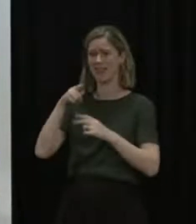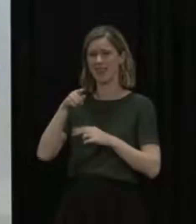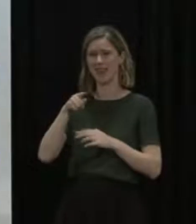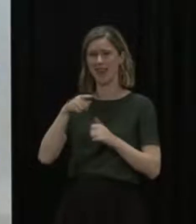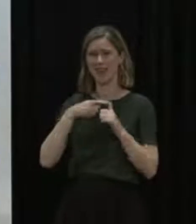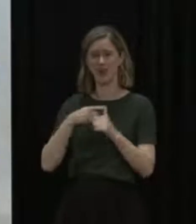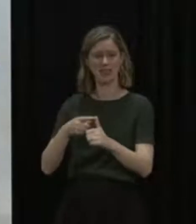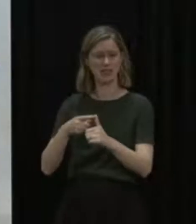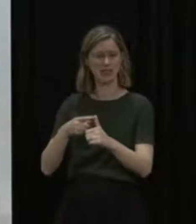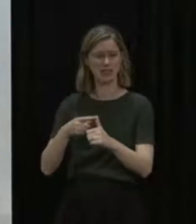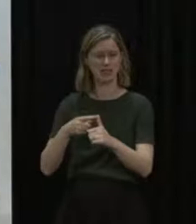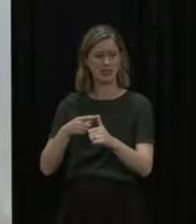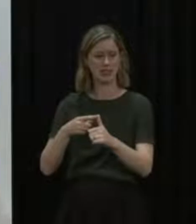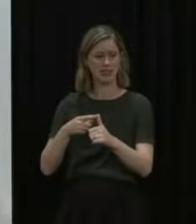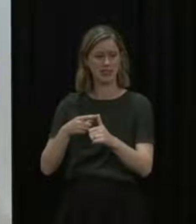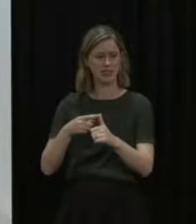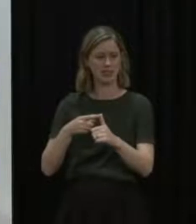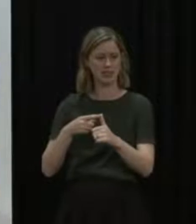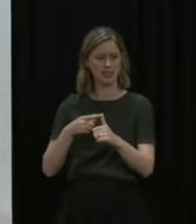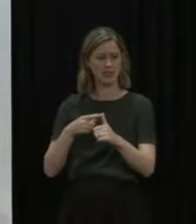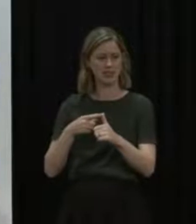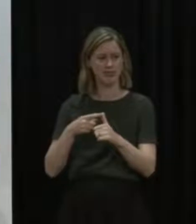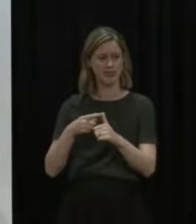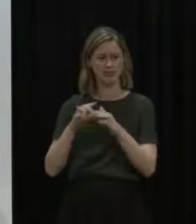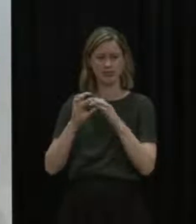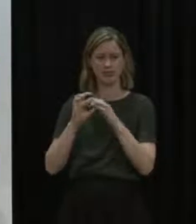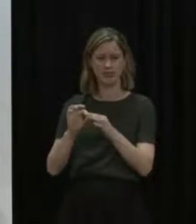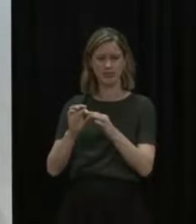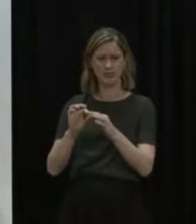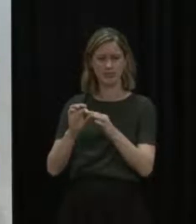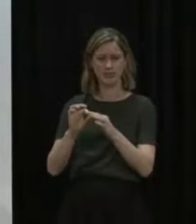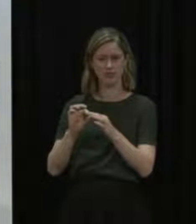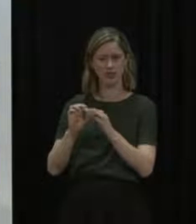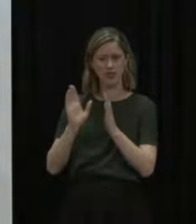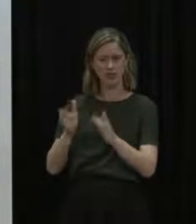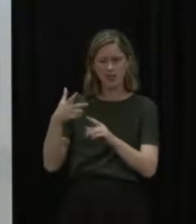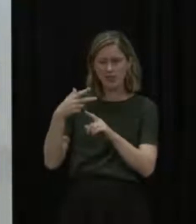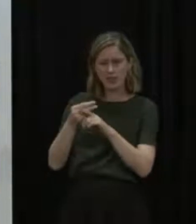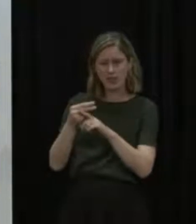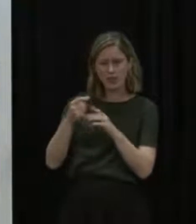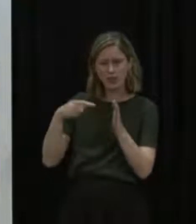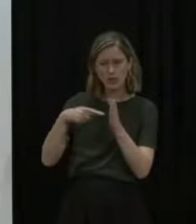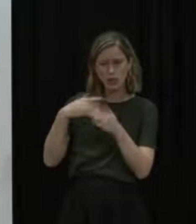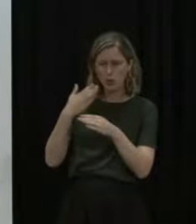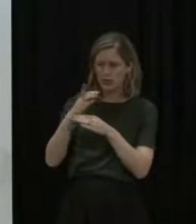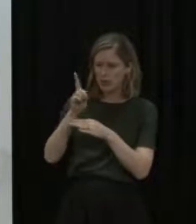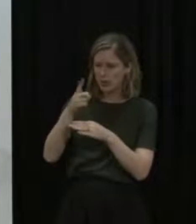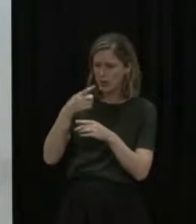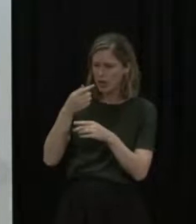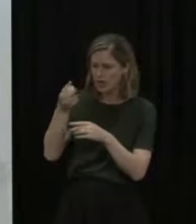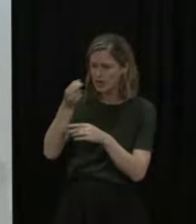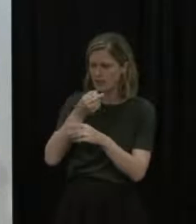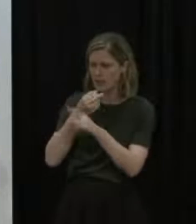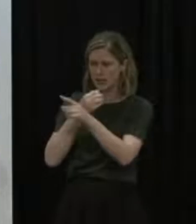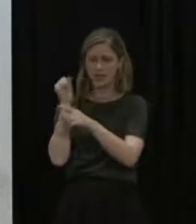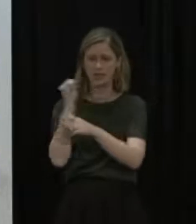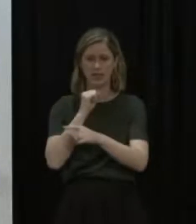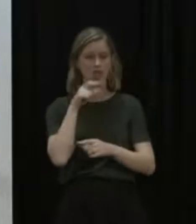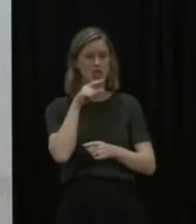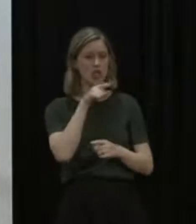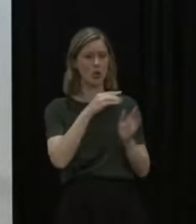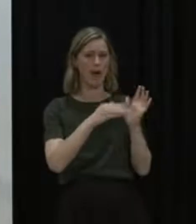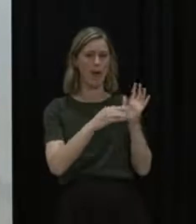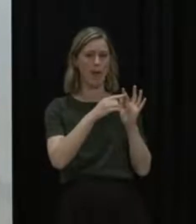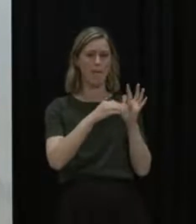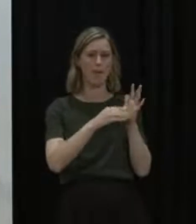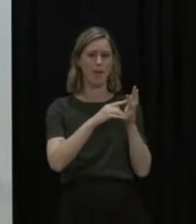of advice around mandation of vaccination of essential workers. Is that what your question was? It was a memo